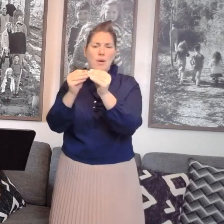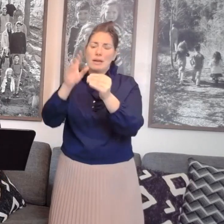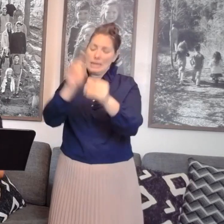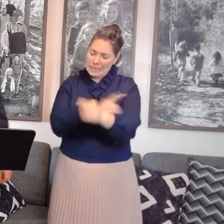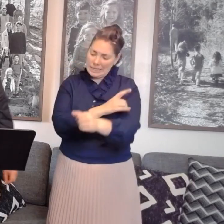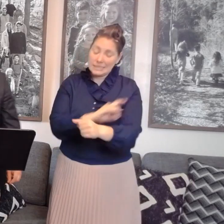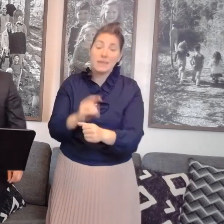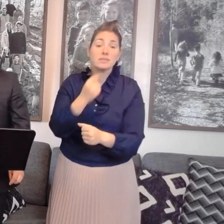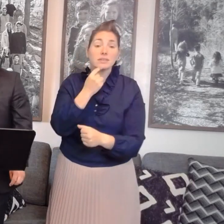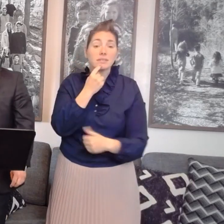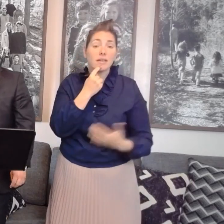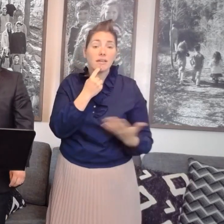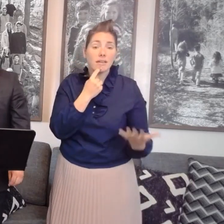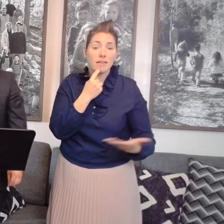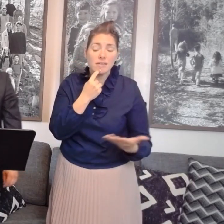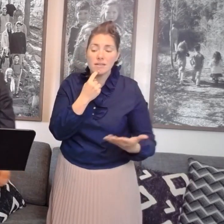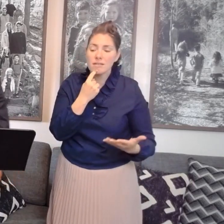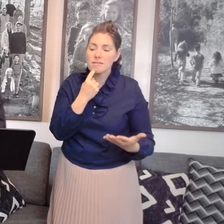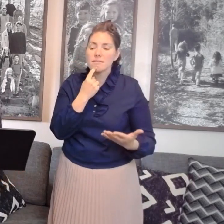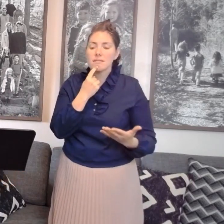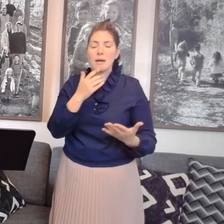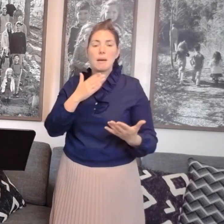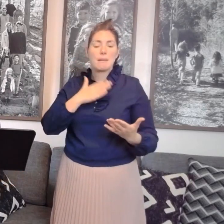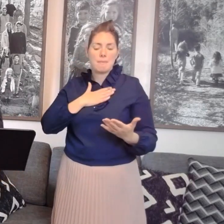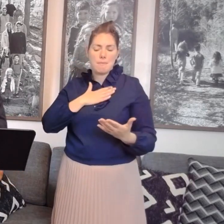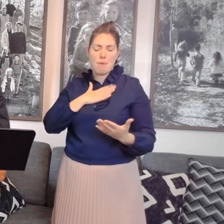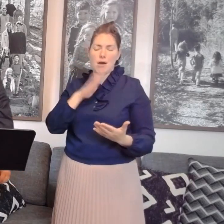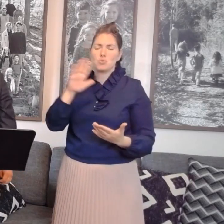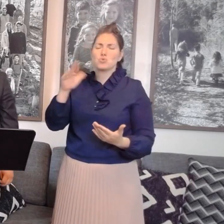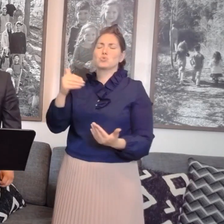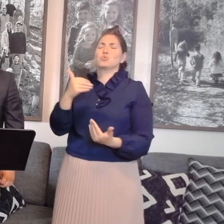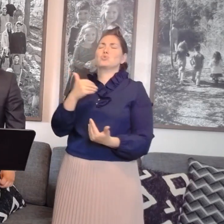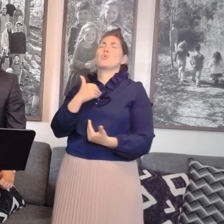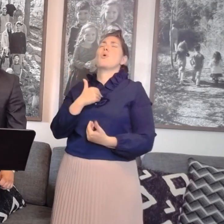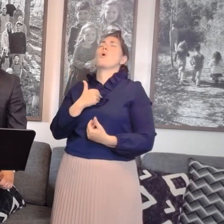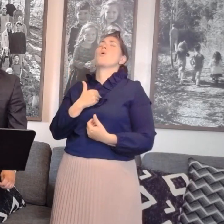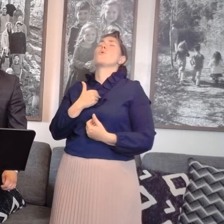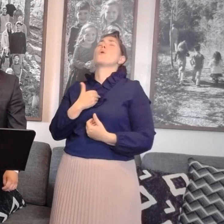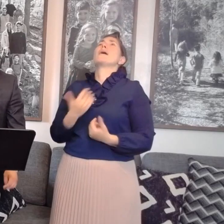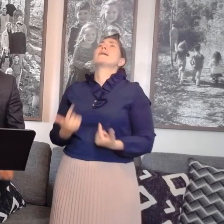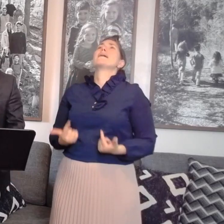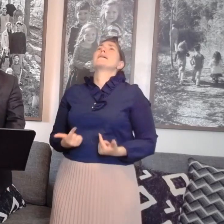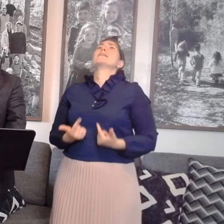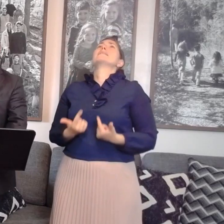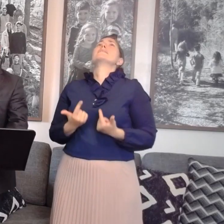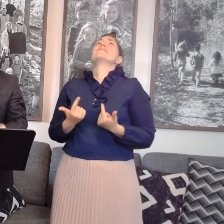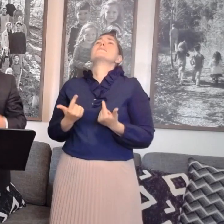would say, let my soul live.